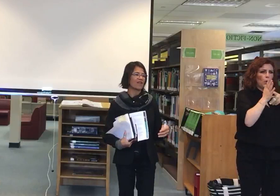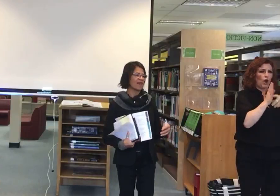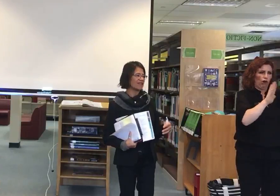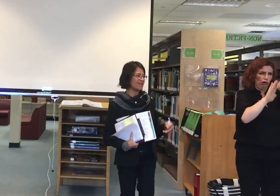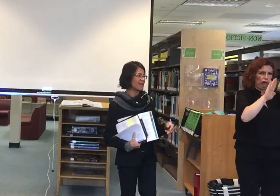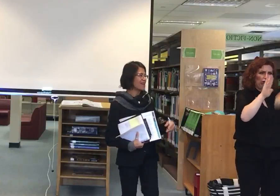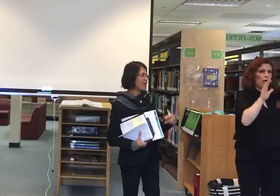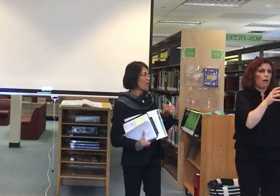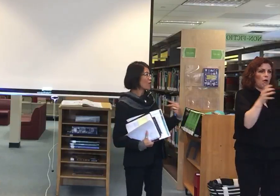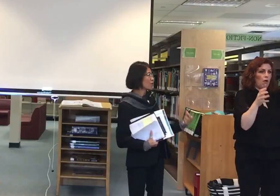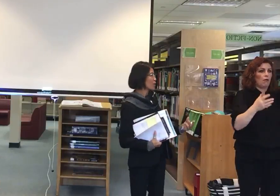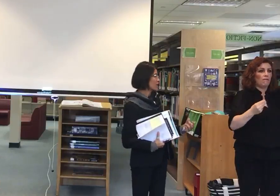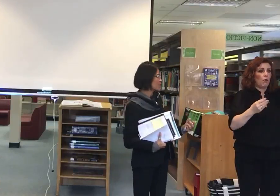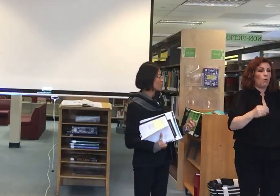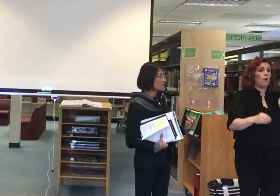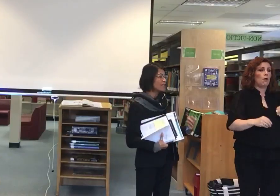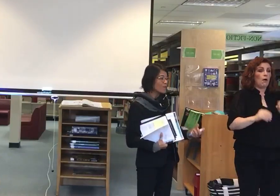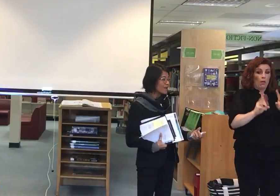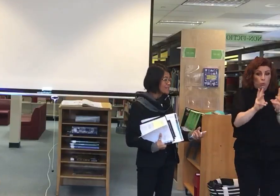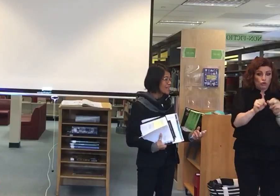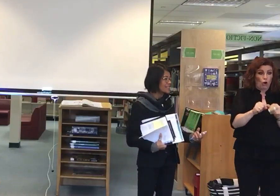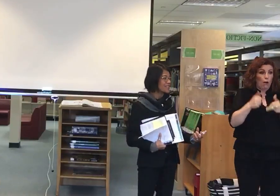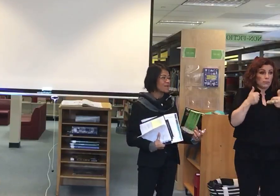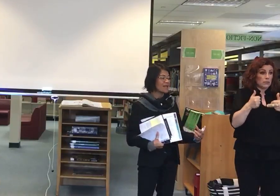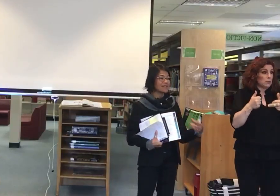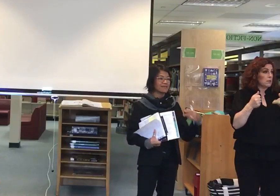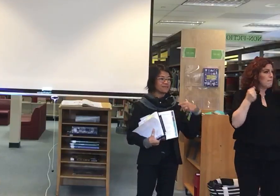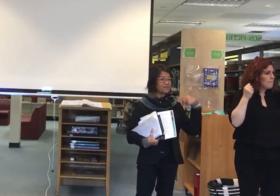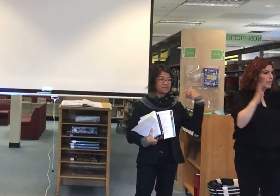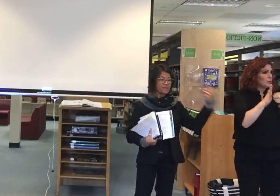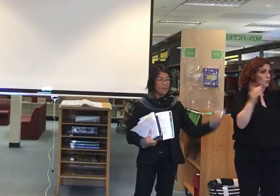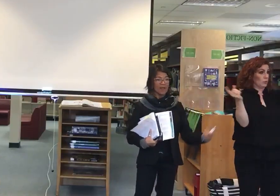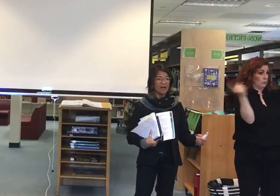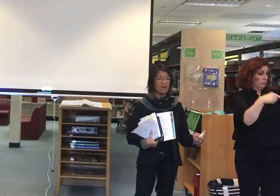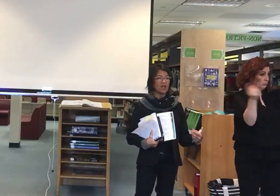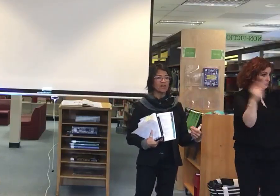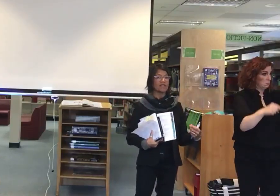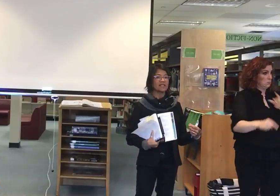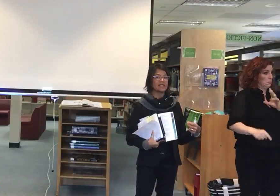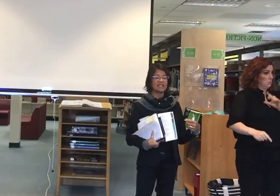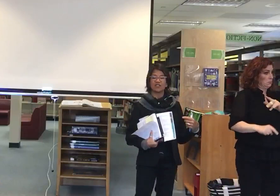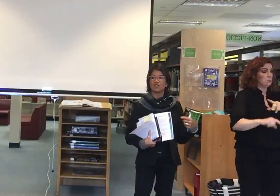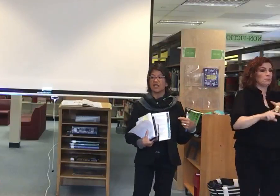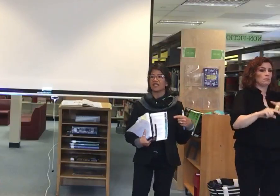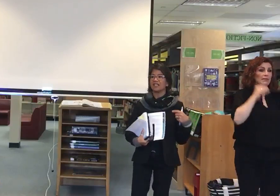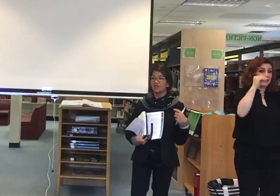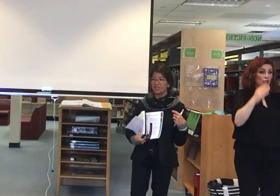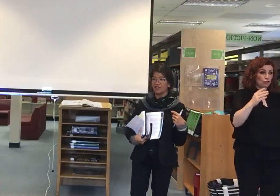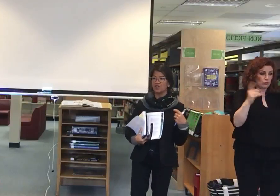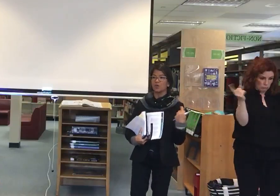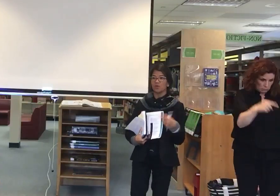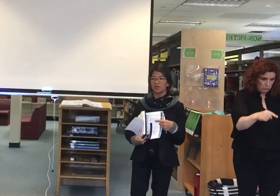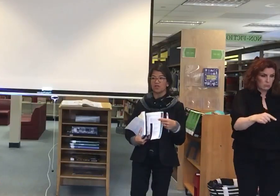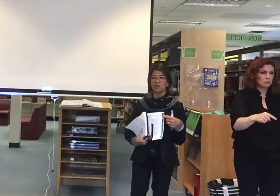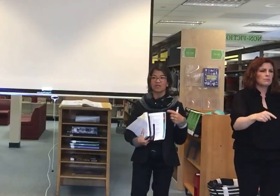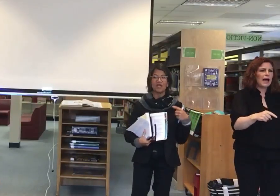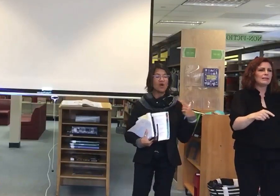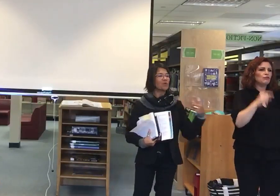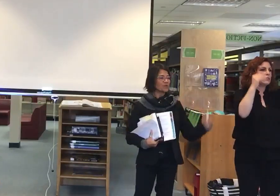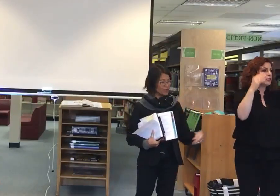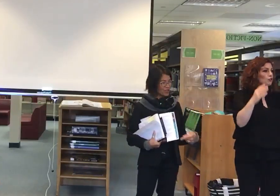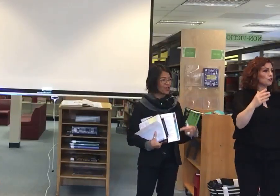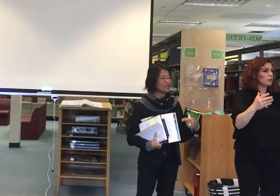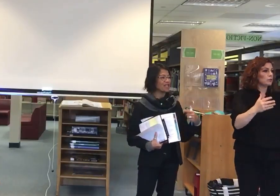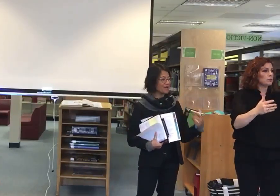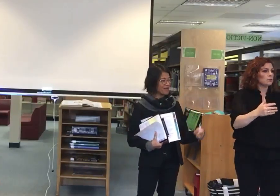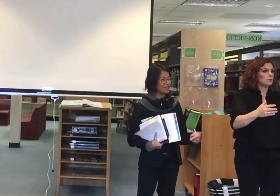really apparent that although the workshops were really well attended, and a lot of the teachers, the itinerant teachers who work with the students